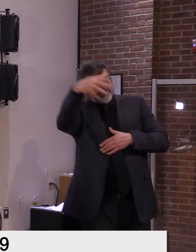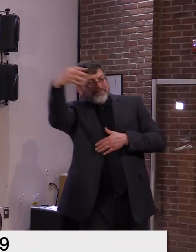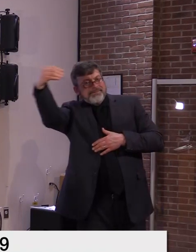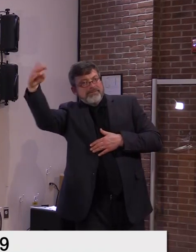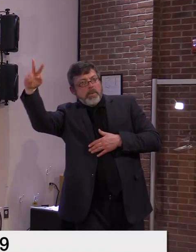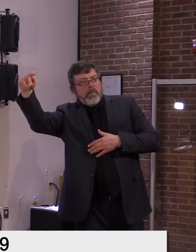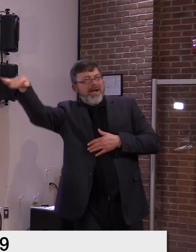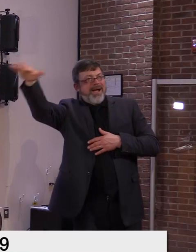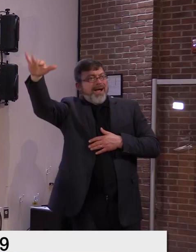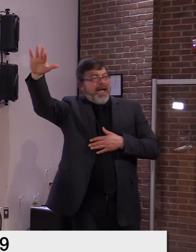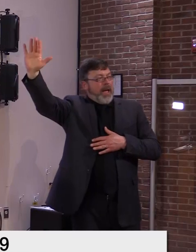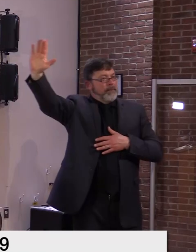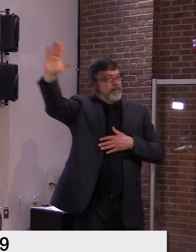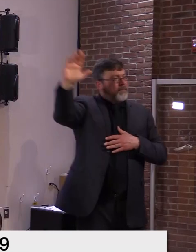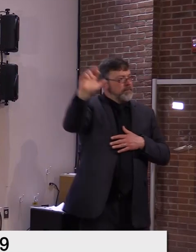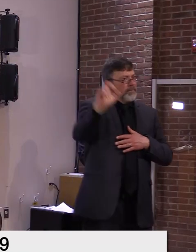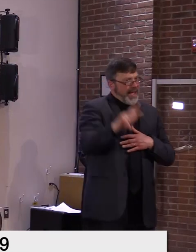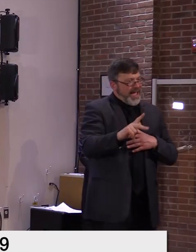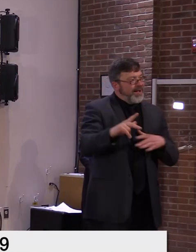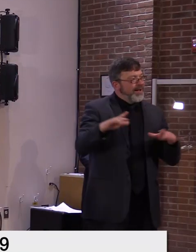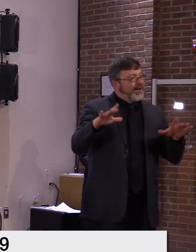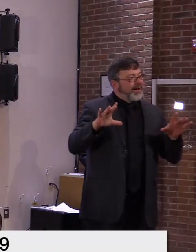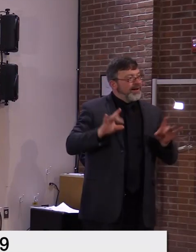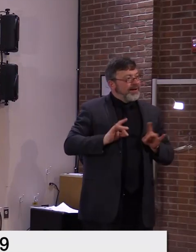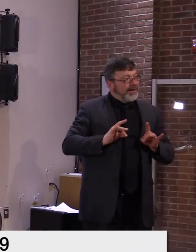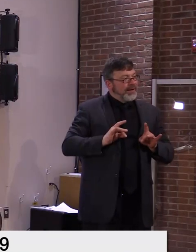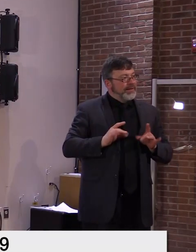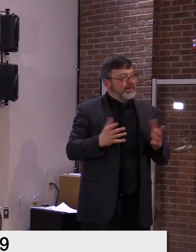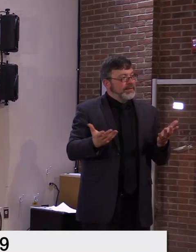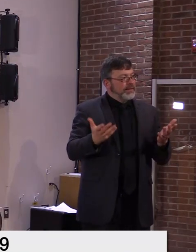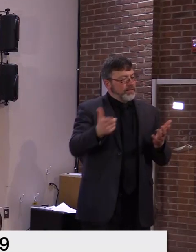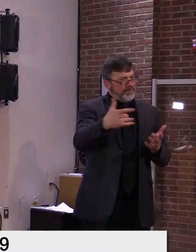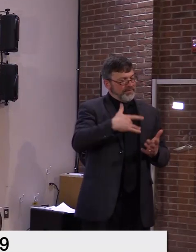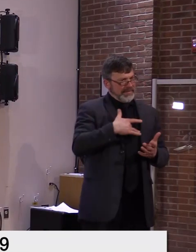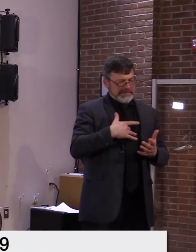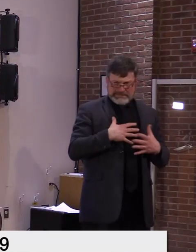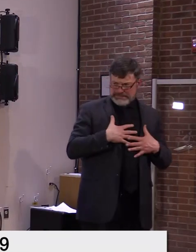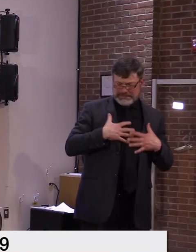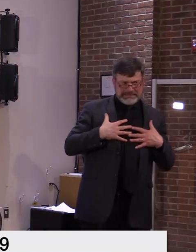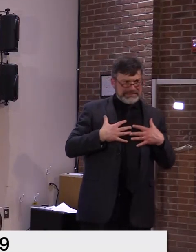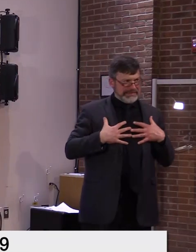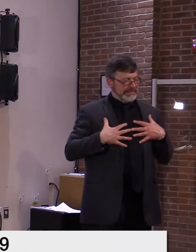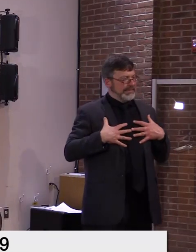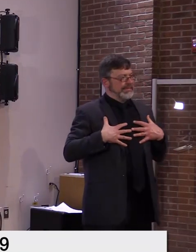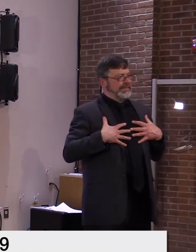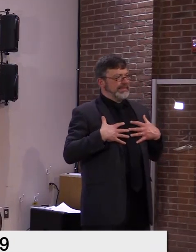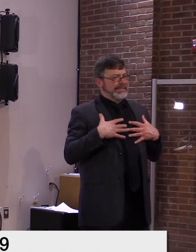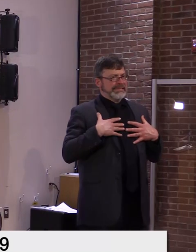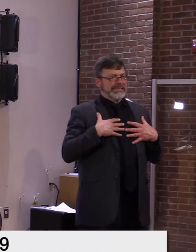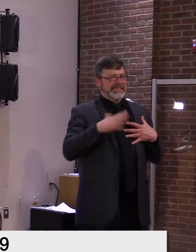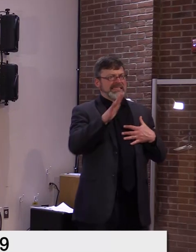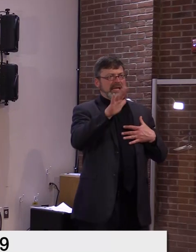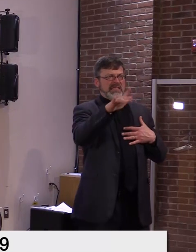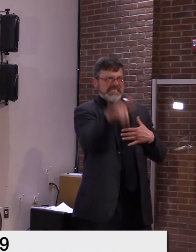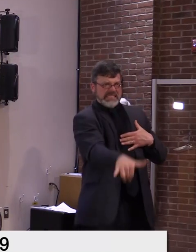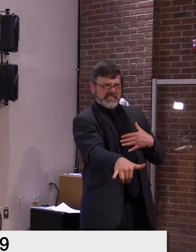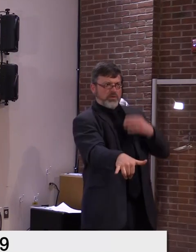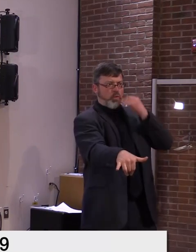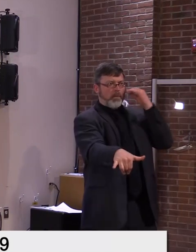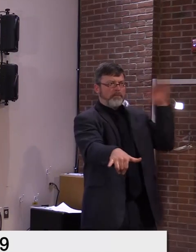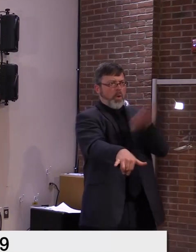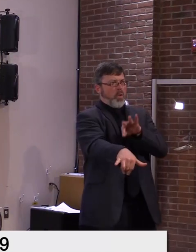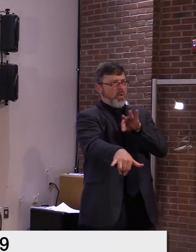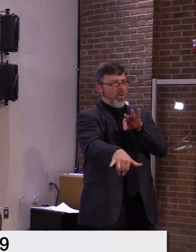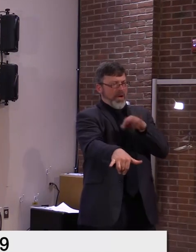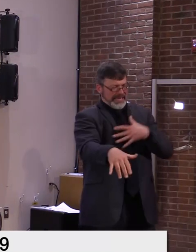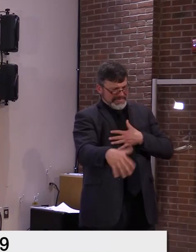symptoms, stay home and stay away from other people until you receive a negative test result. Even if the test